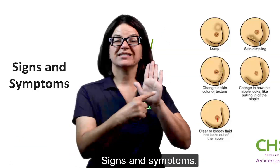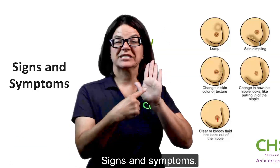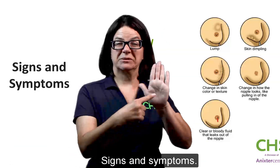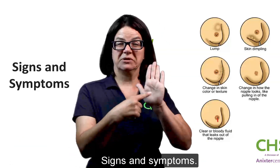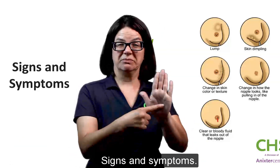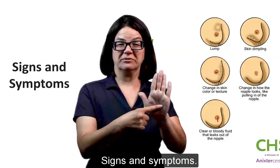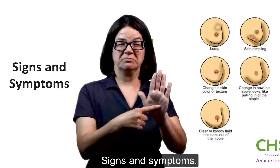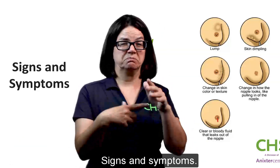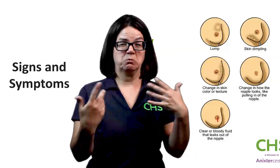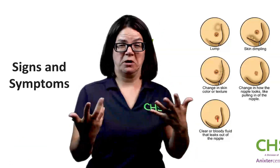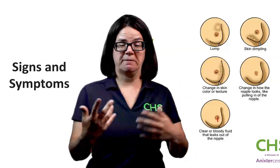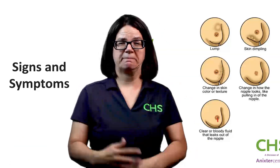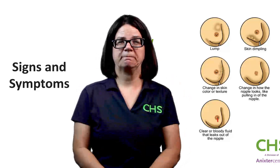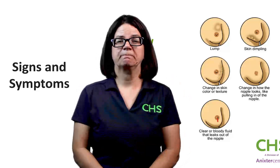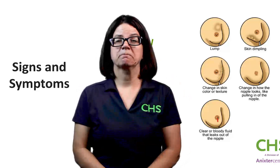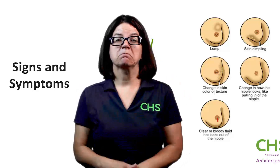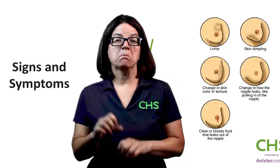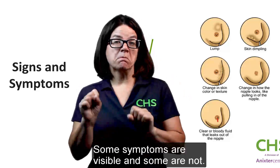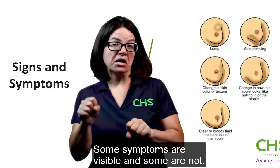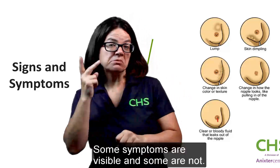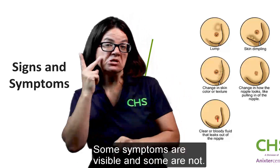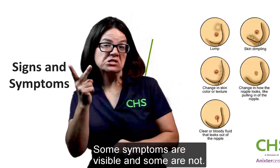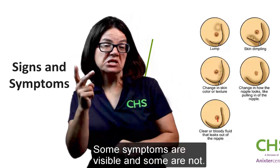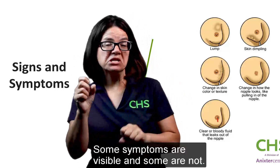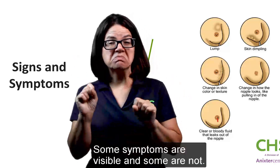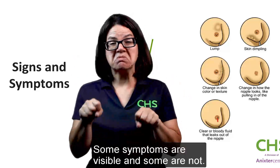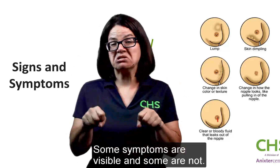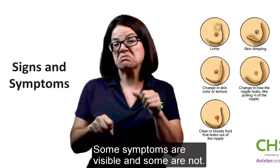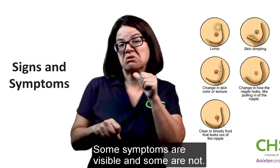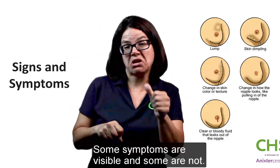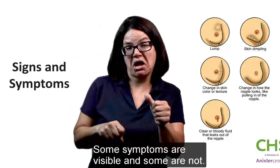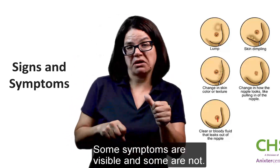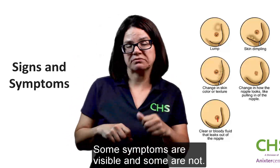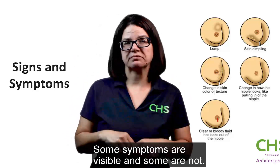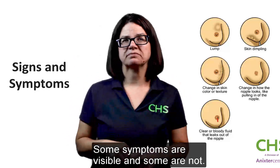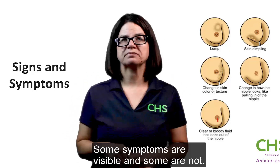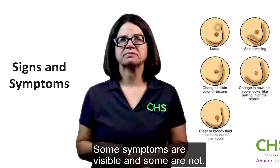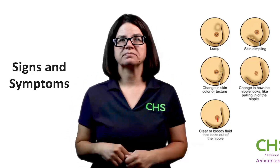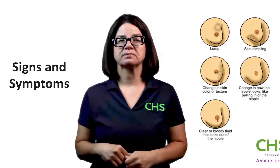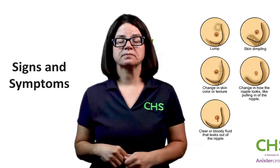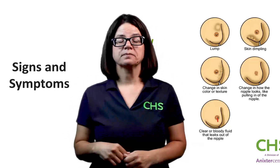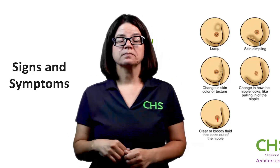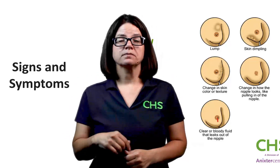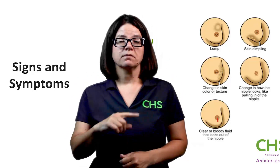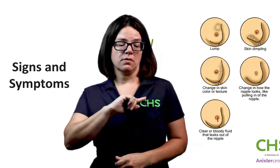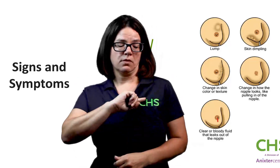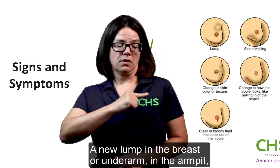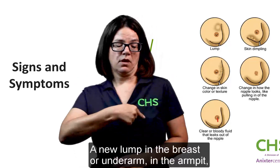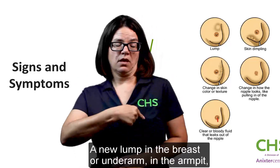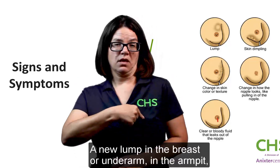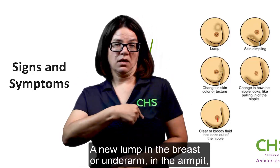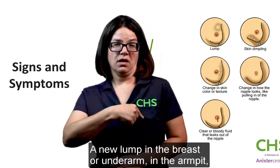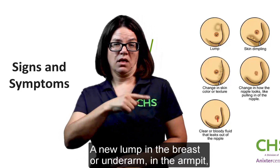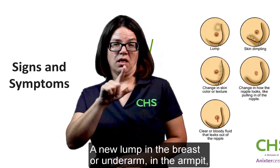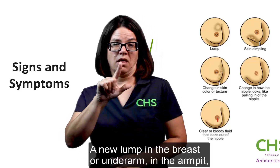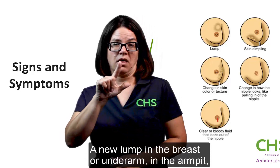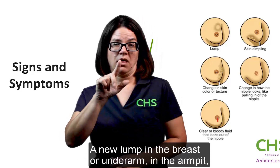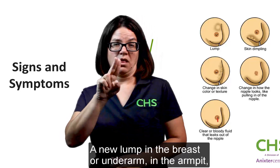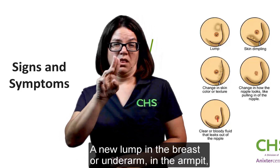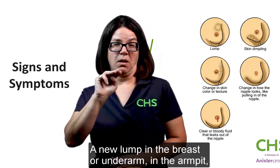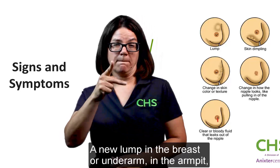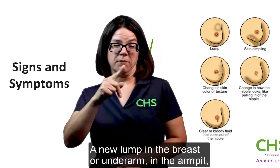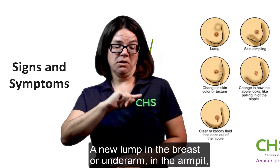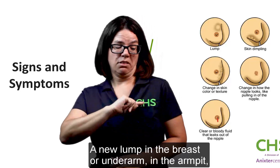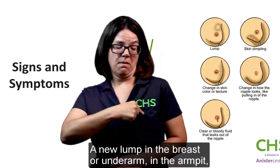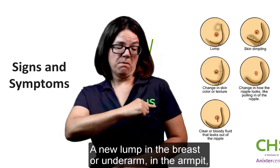Signs and symptoms. Some symptoms are visible and some are not. A new lump in the